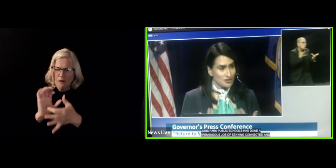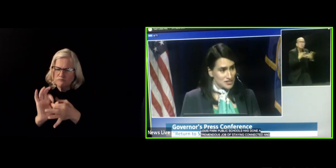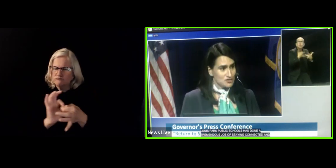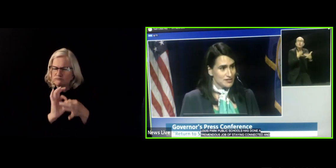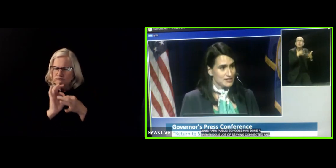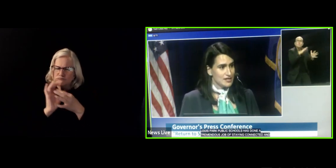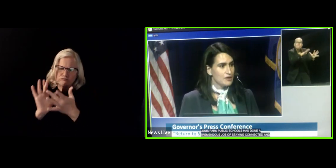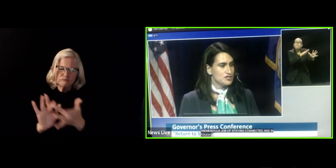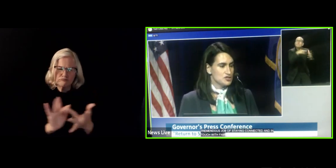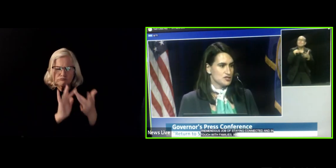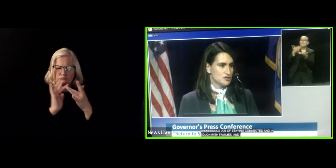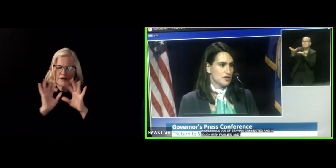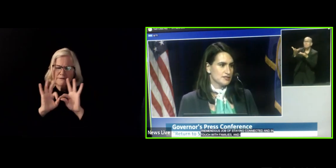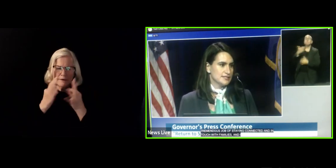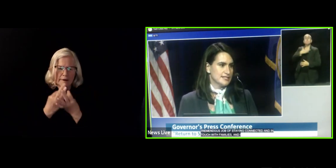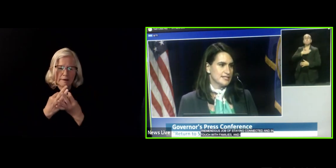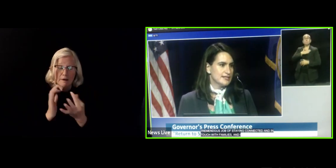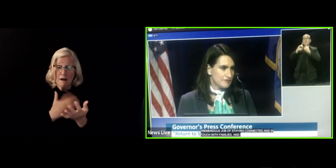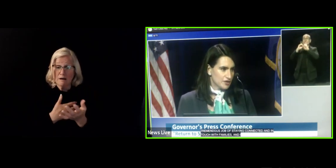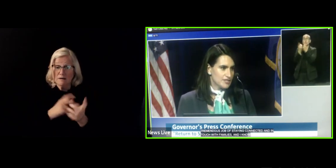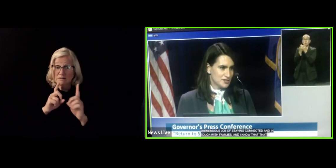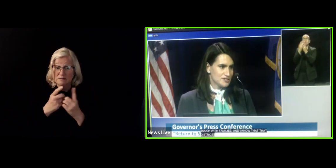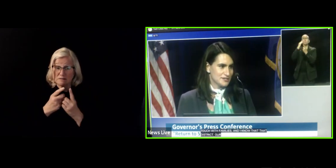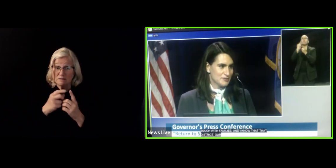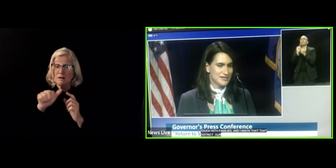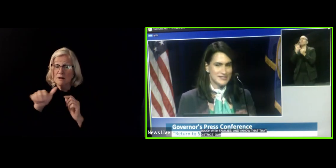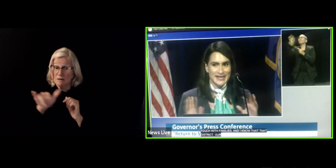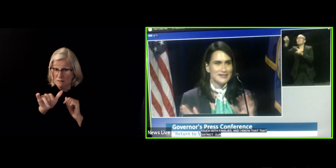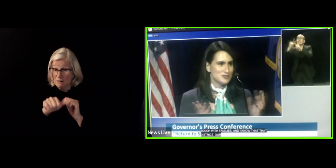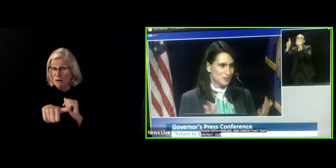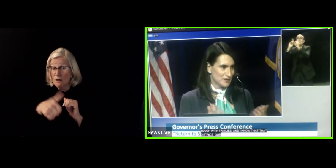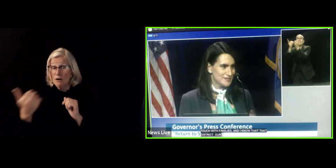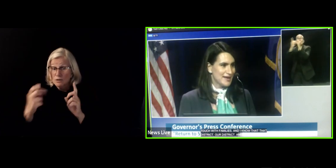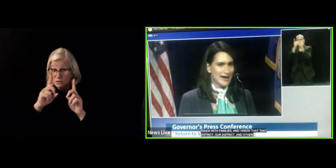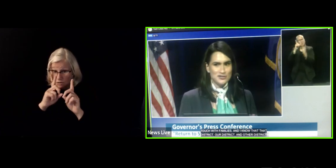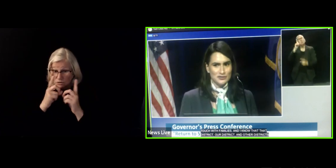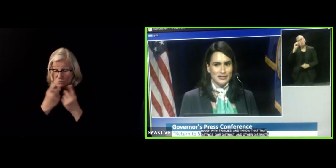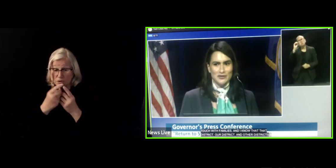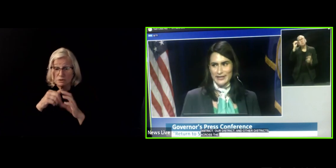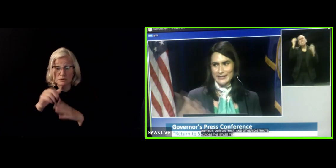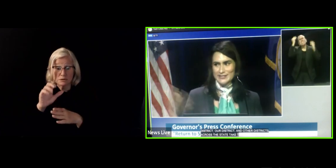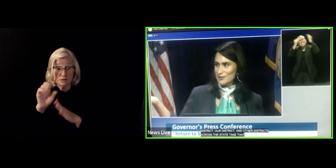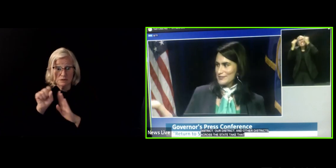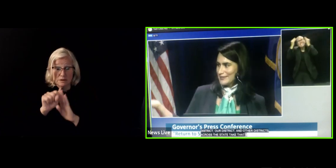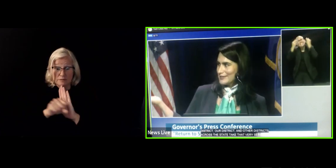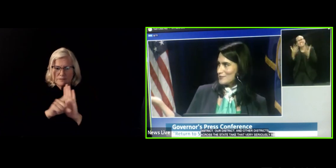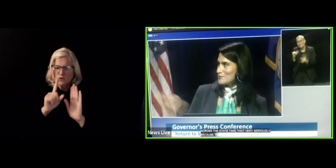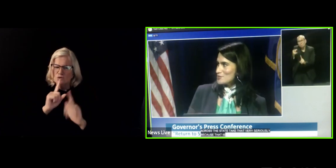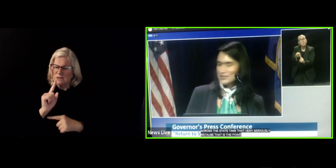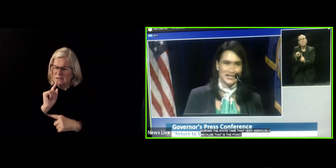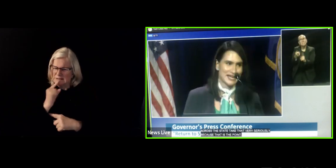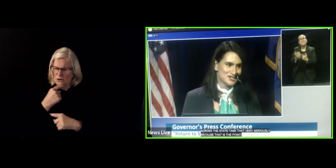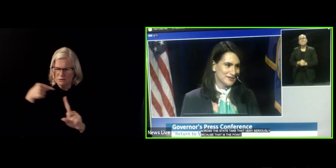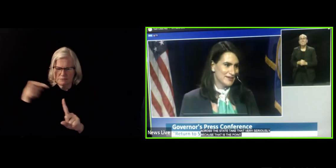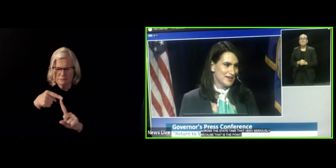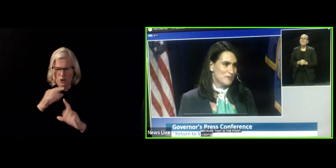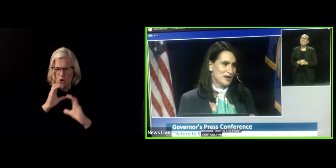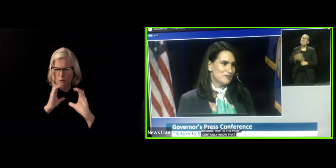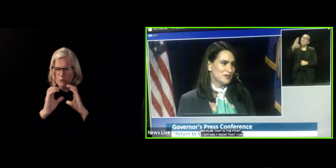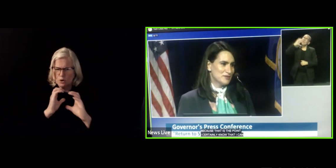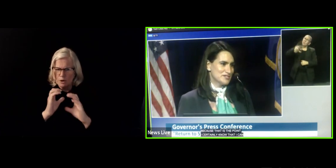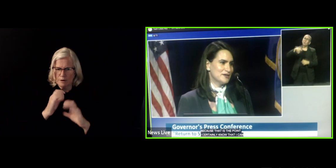our district, and other districts across the state take that very seriously, because that is the point. I certainly know that I can talk to the Commissioner of Education,